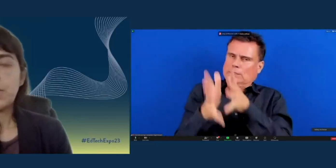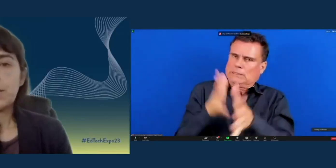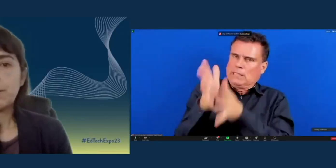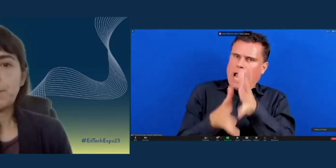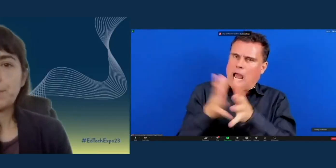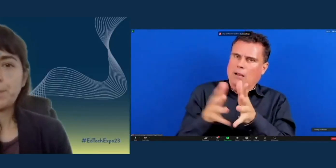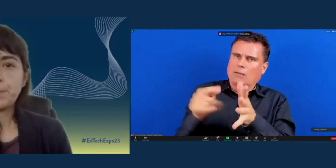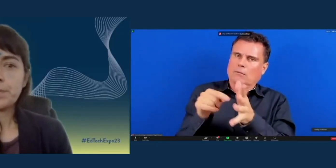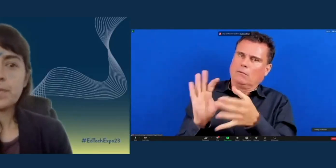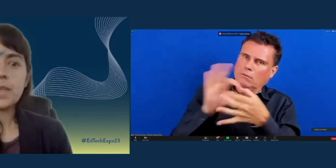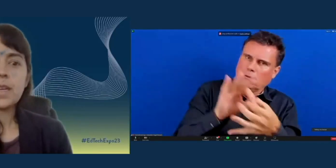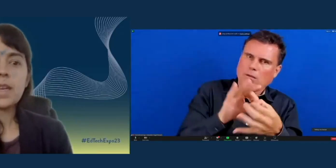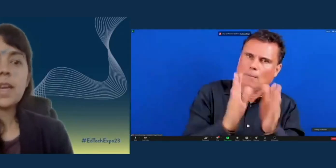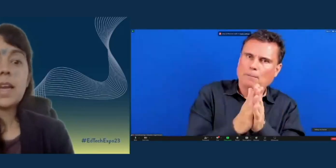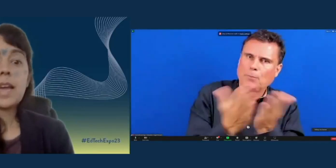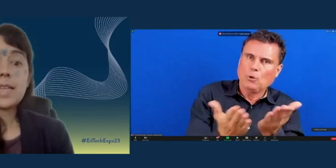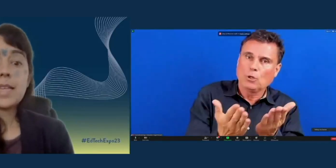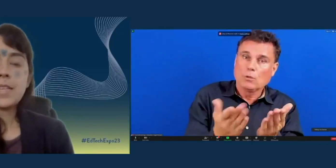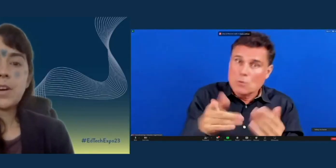program.